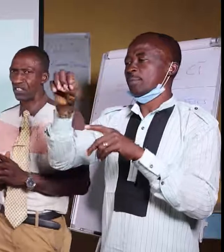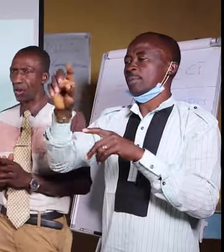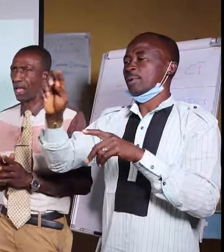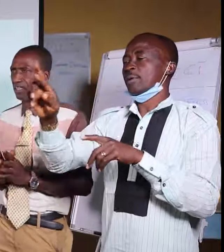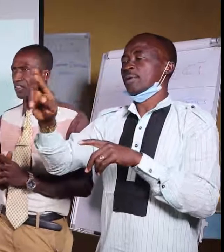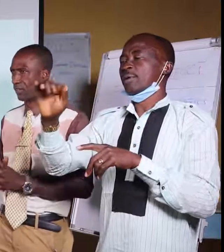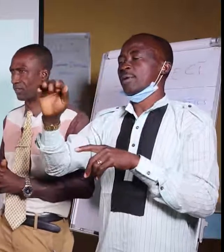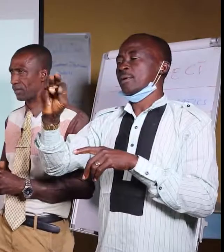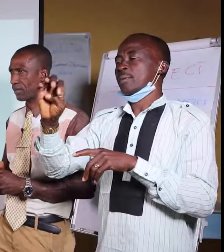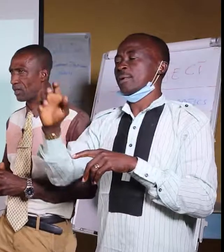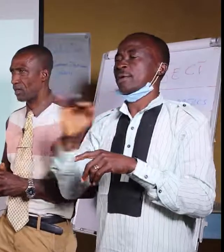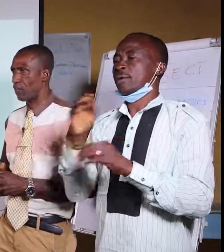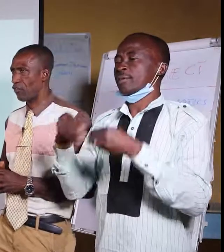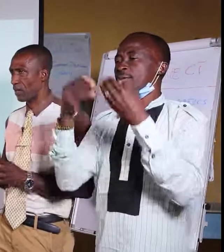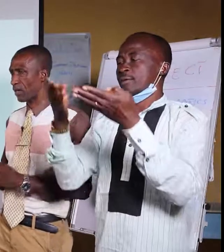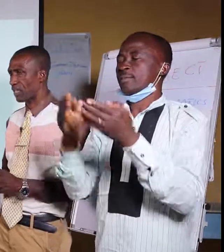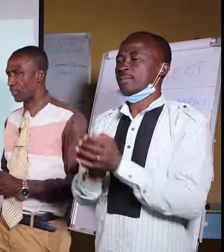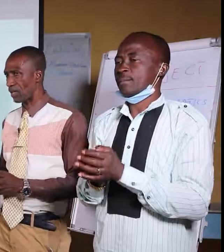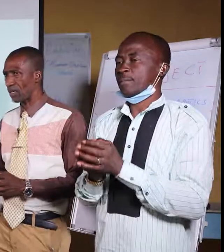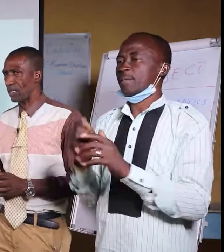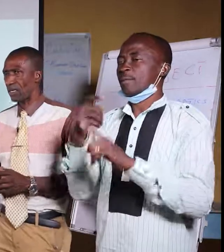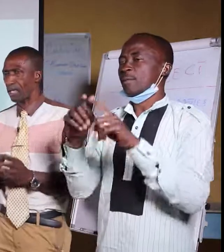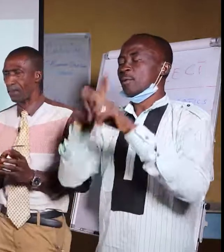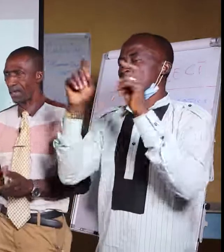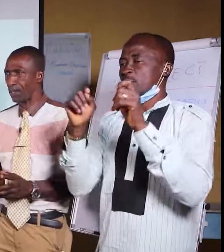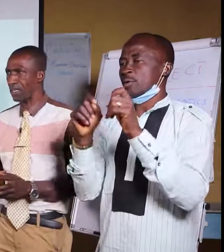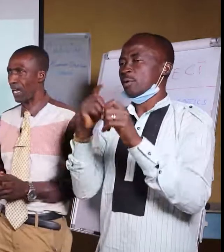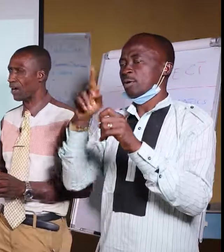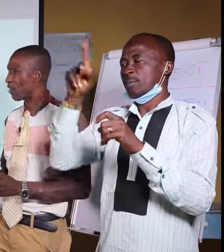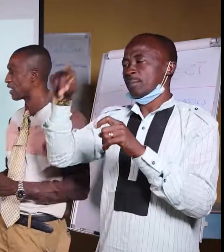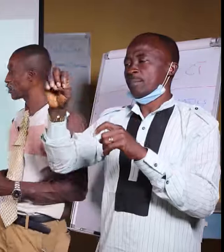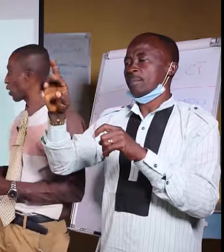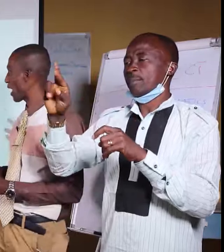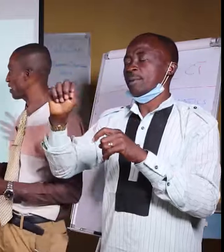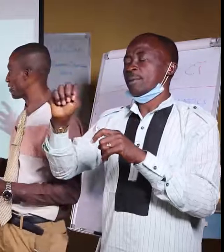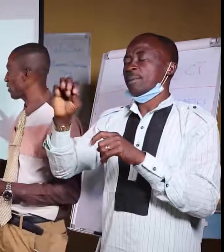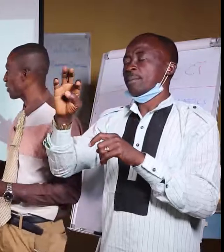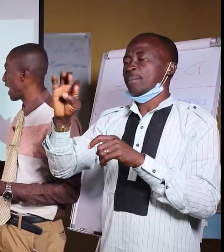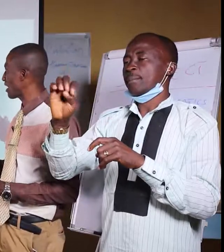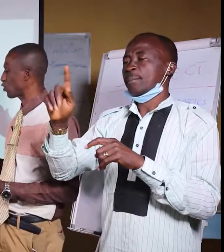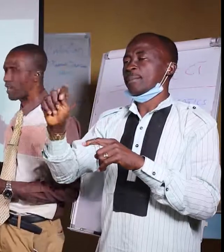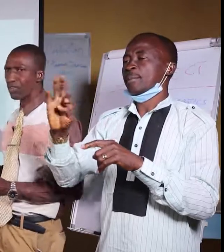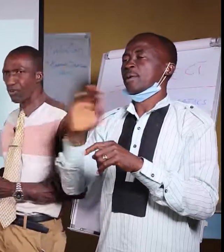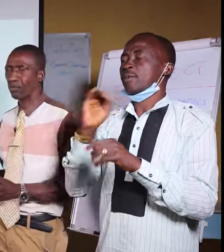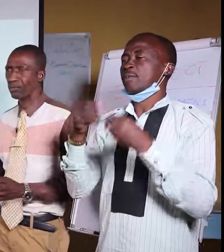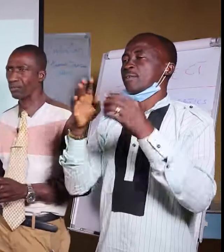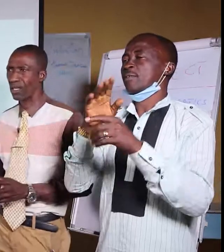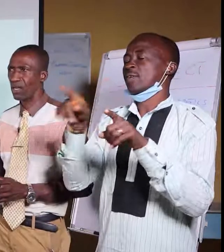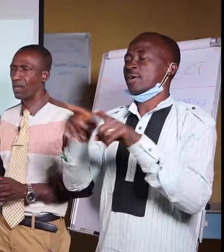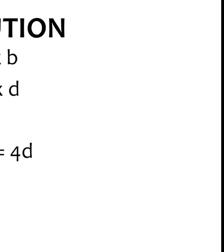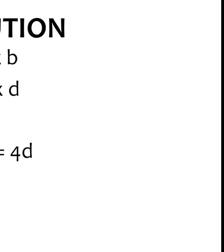of the square is given. From the question, the perimeter of the square is given as